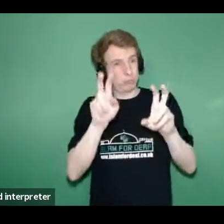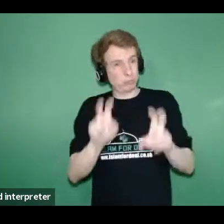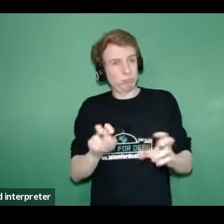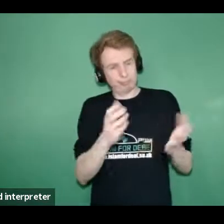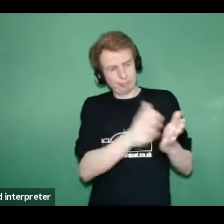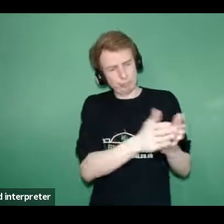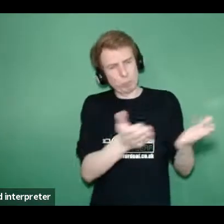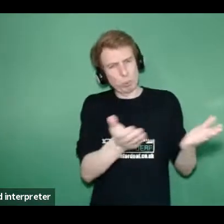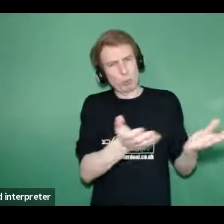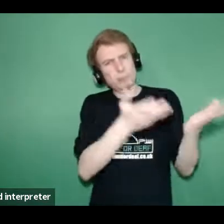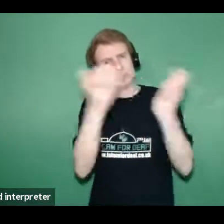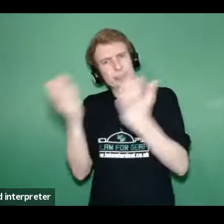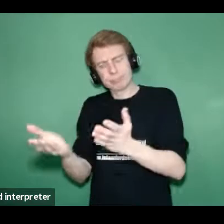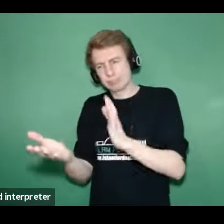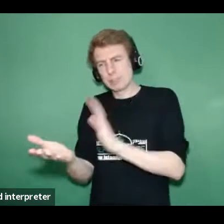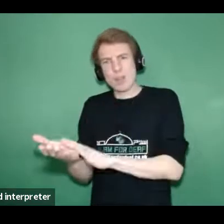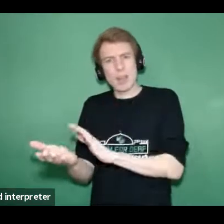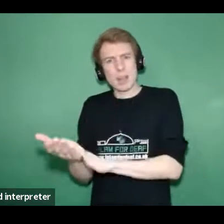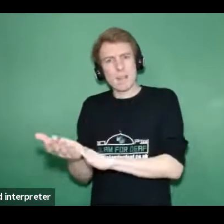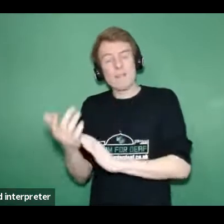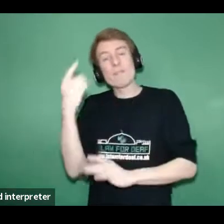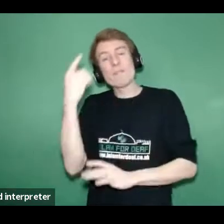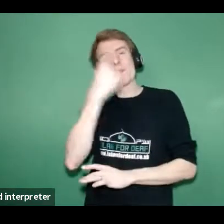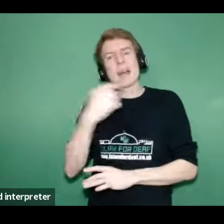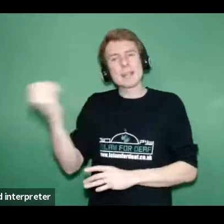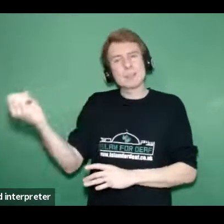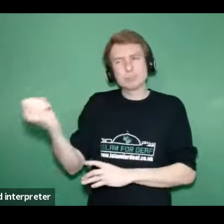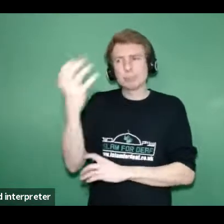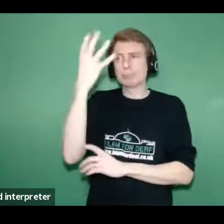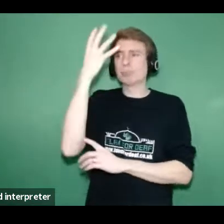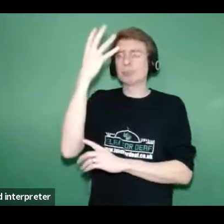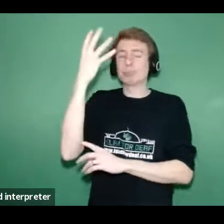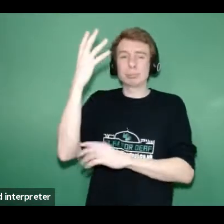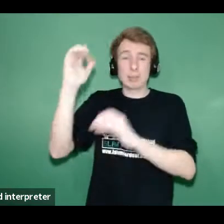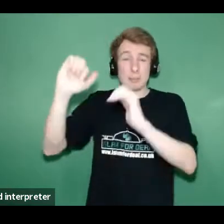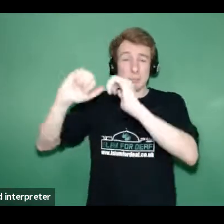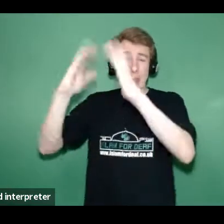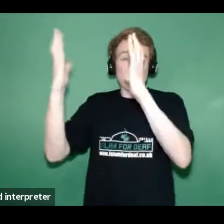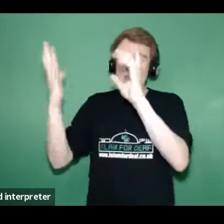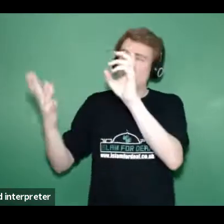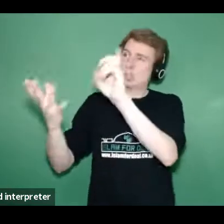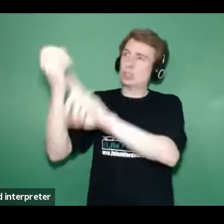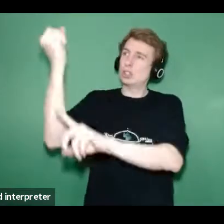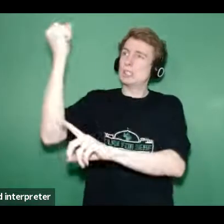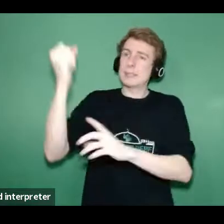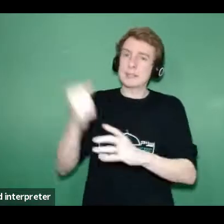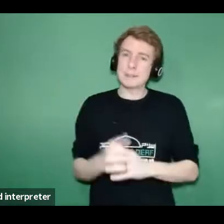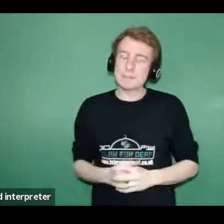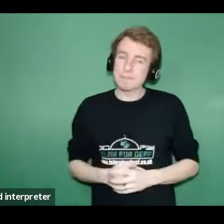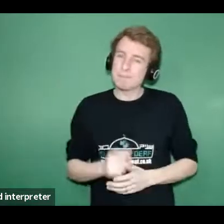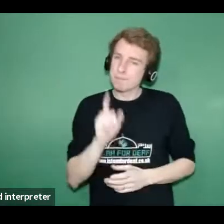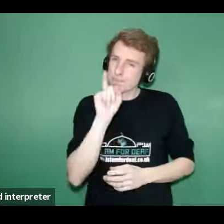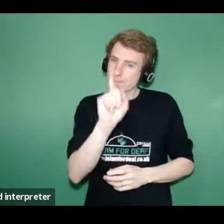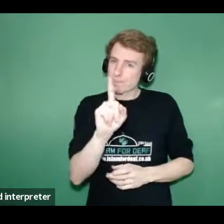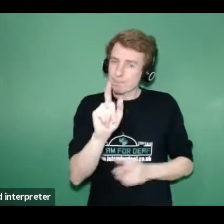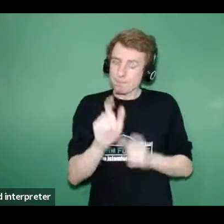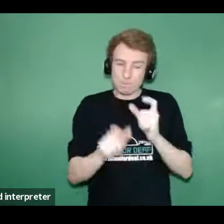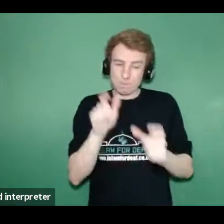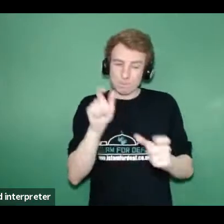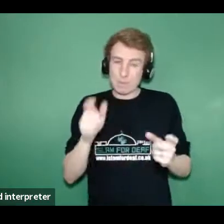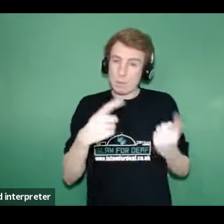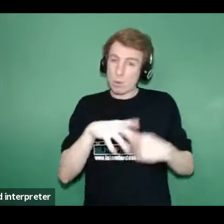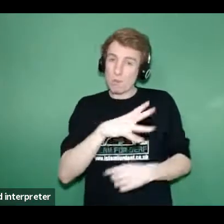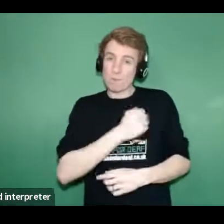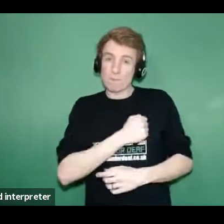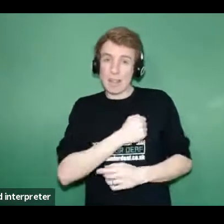day, and they will be entered into the paradise. So those who have faulty or defective faith, they would not